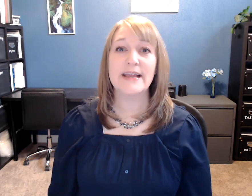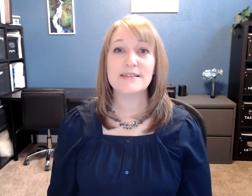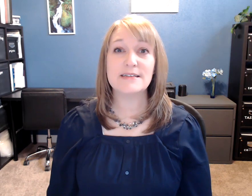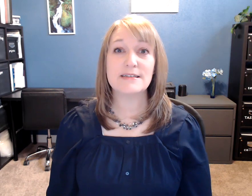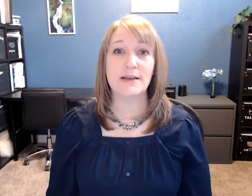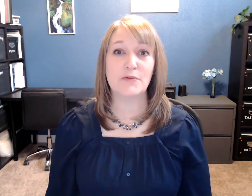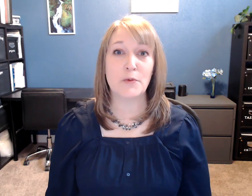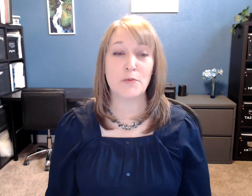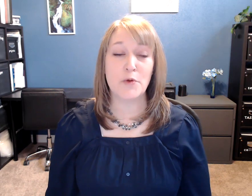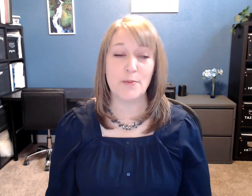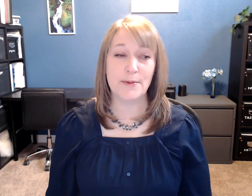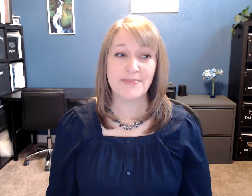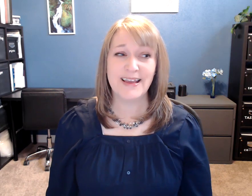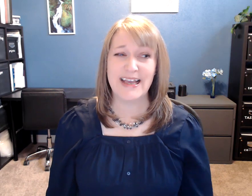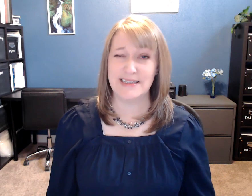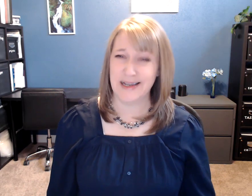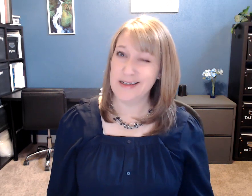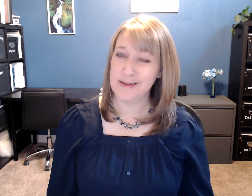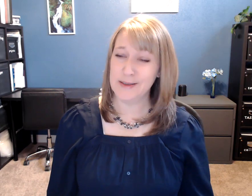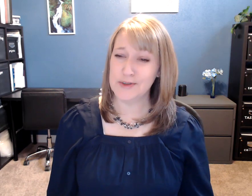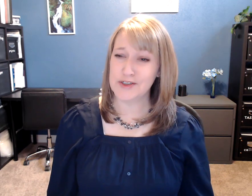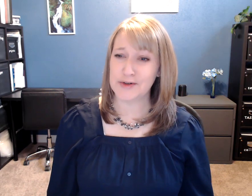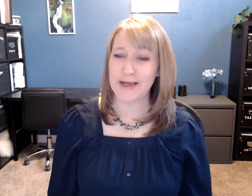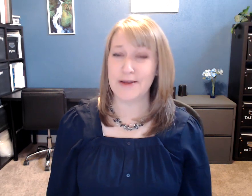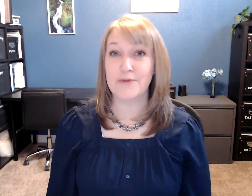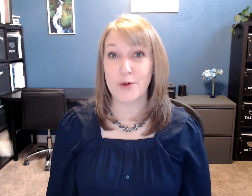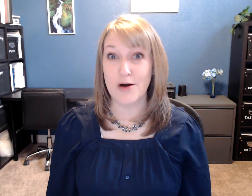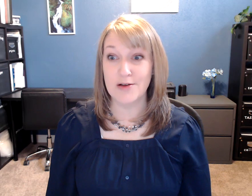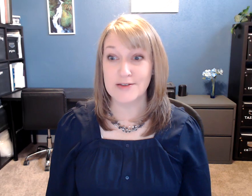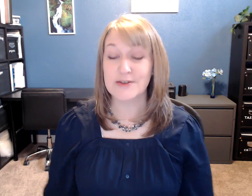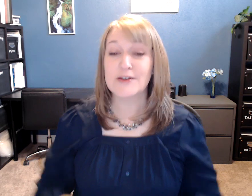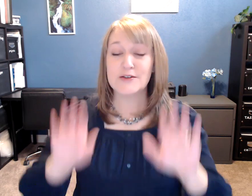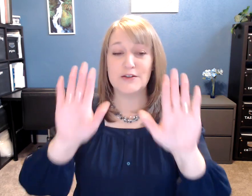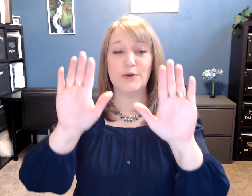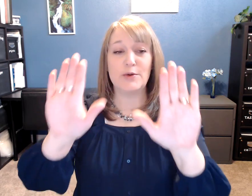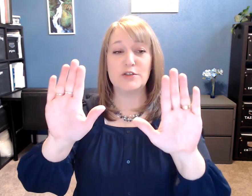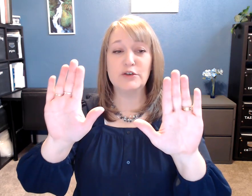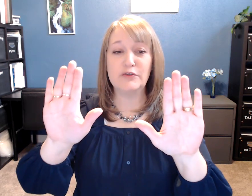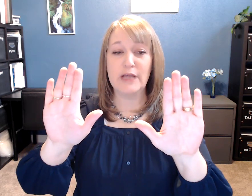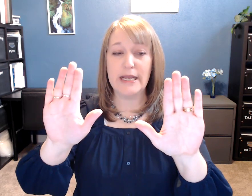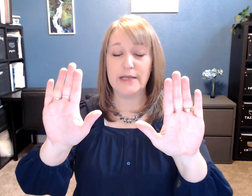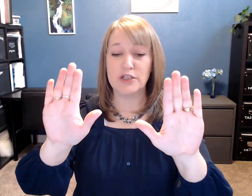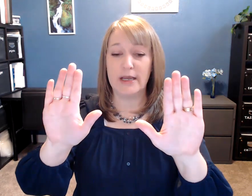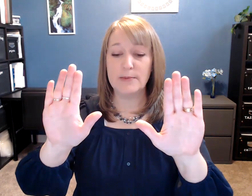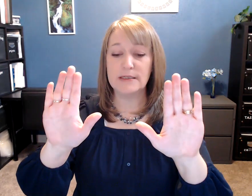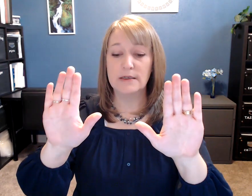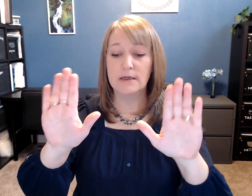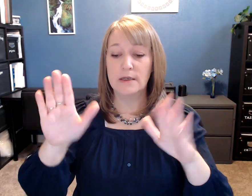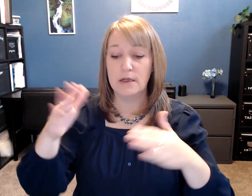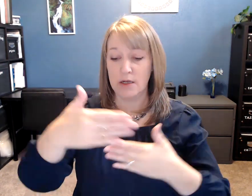Next is the sign for room. And technically, we're just creating 4 walls. So you want 2 flat hand shapes.